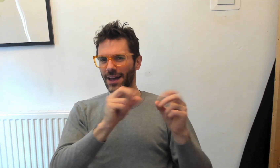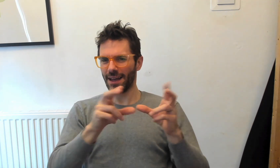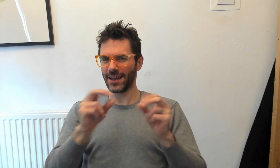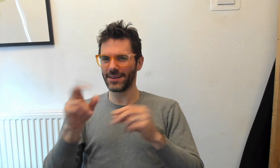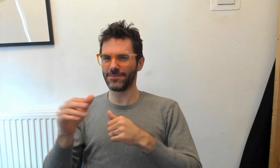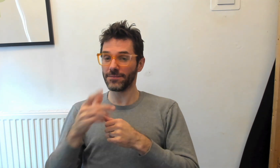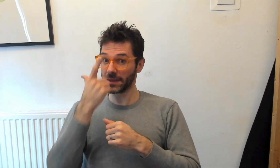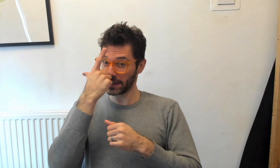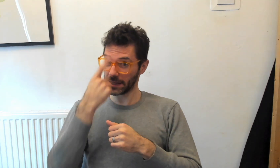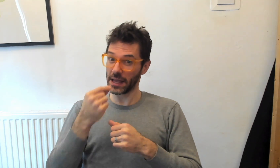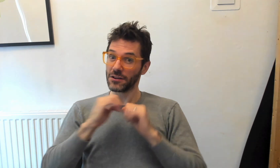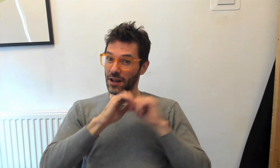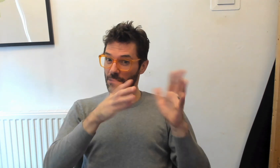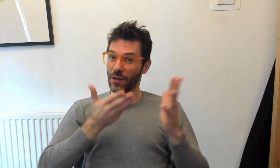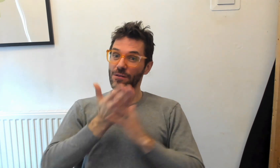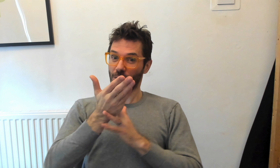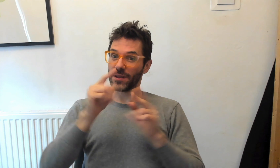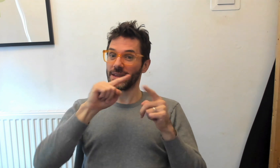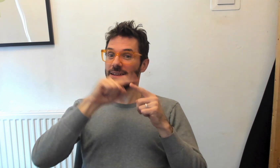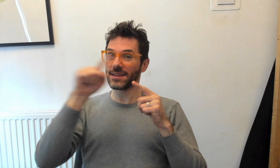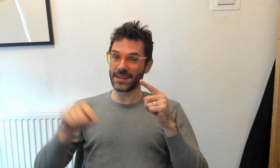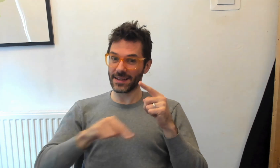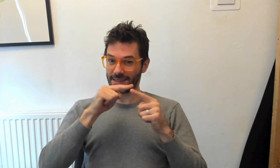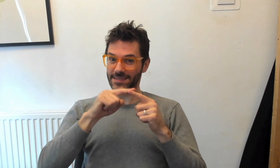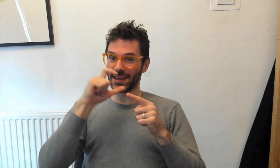are several ways. You can deploy through Circle CI.